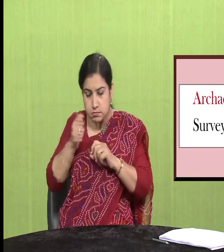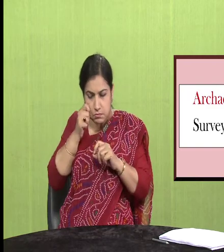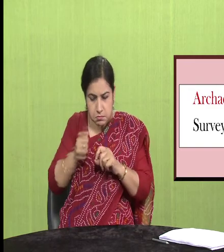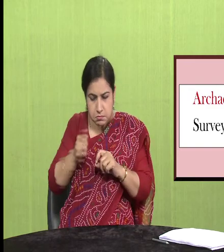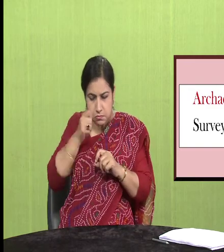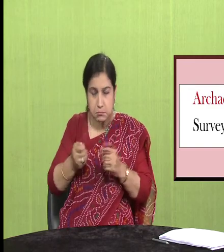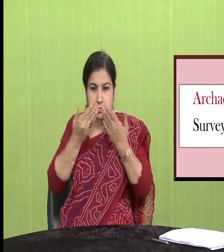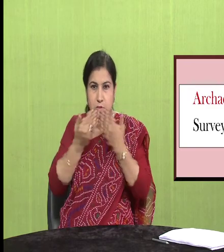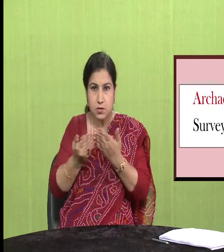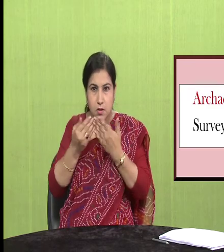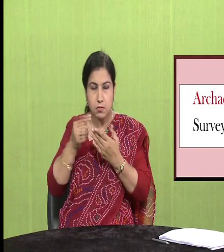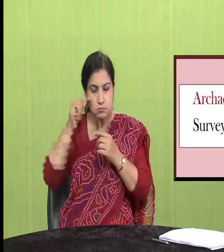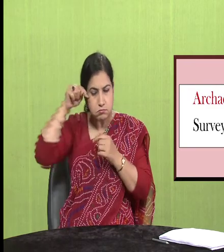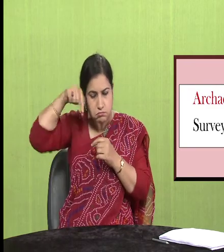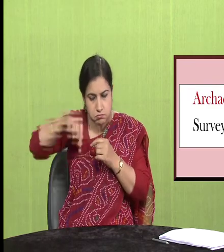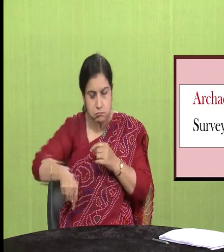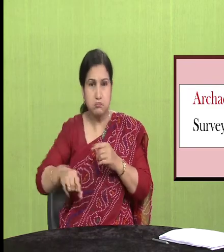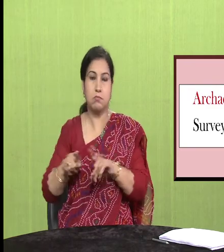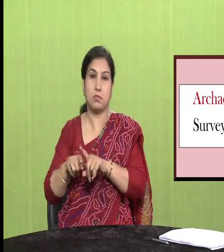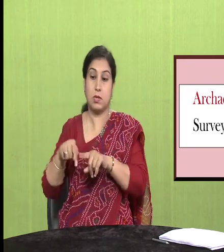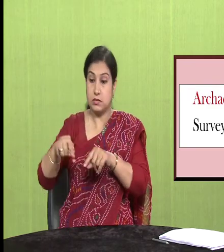and also works for their protection.